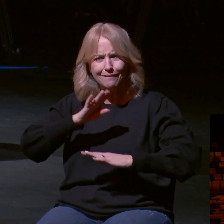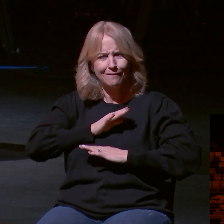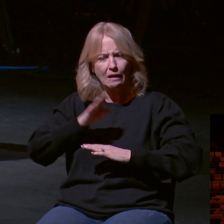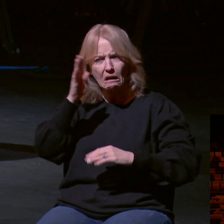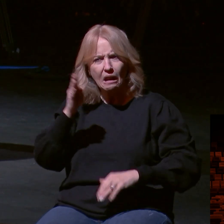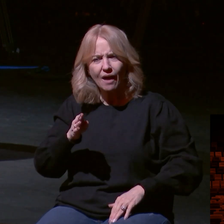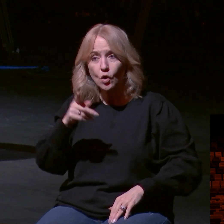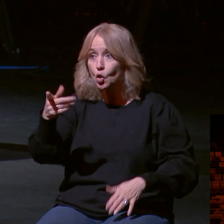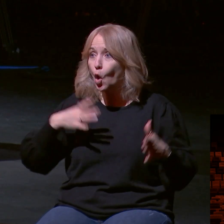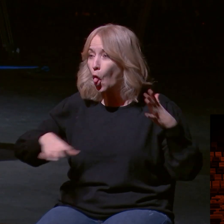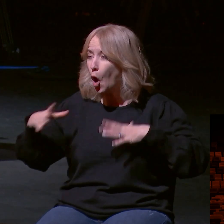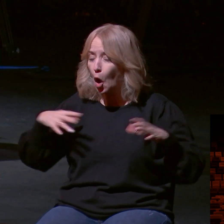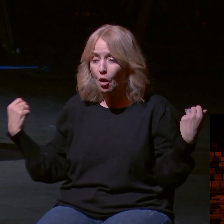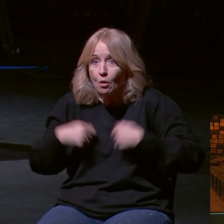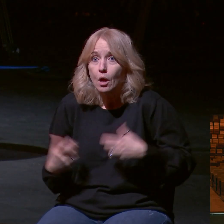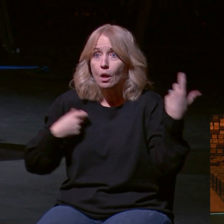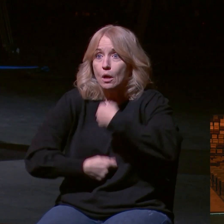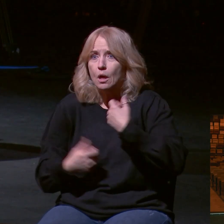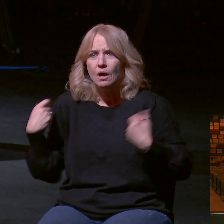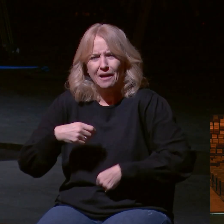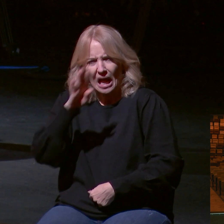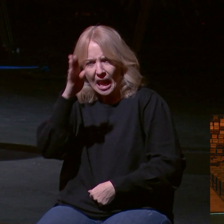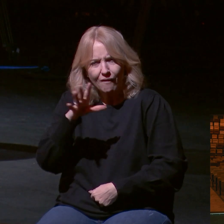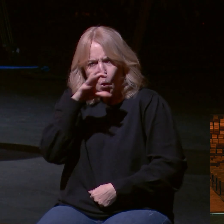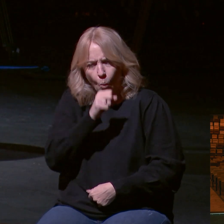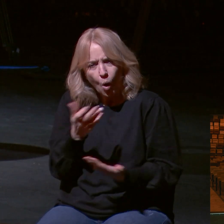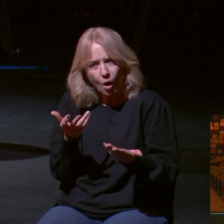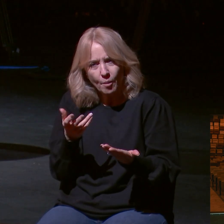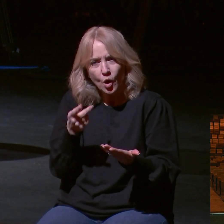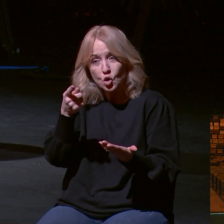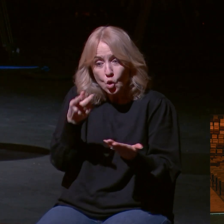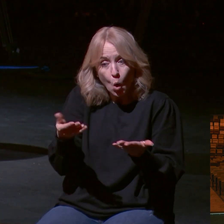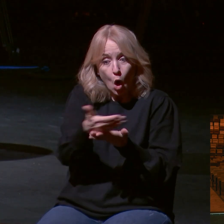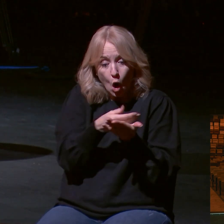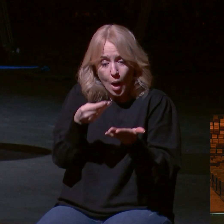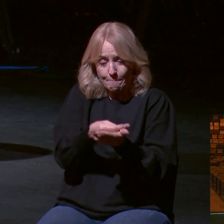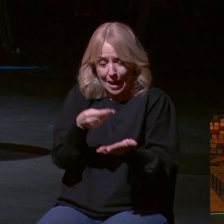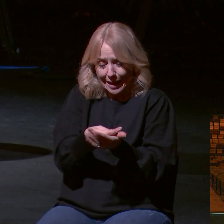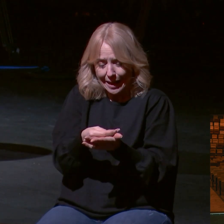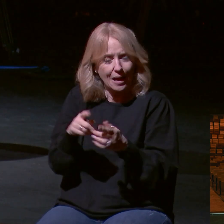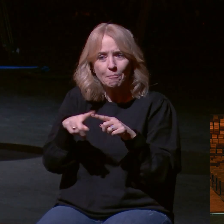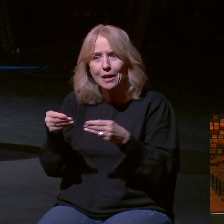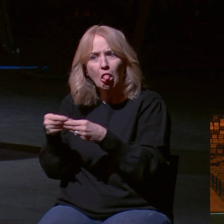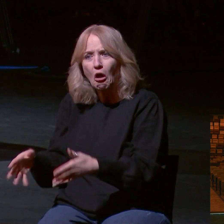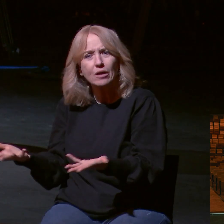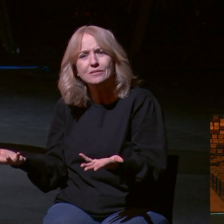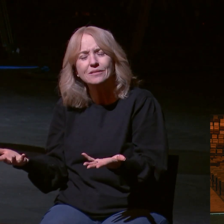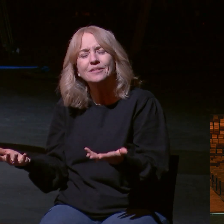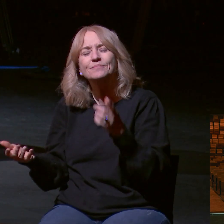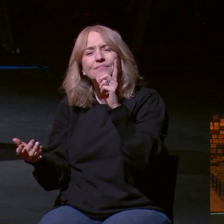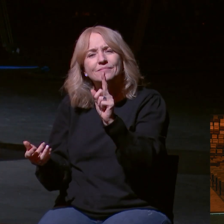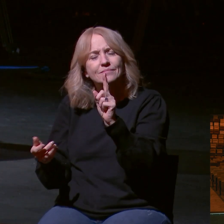to put them in a purse with holes in it. You are distracted by your own plans. And this is quite funny, not